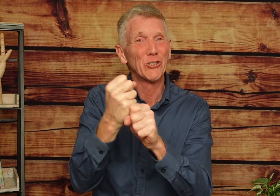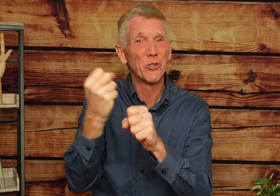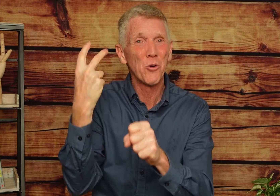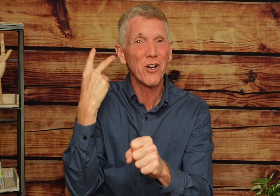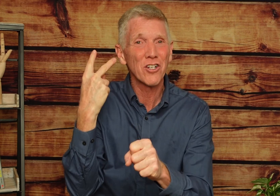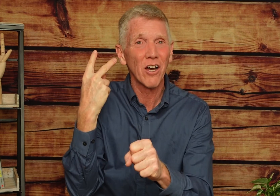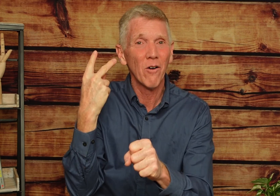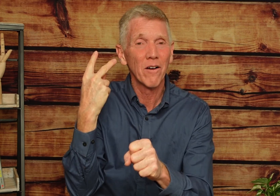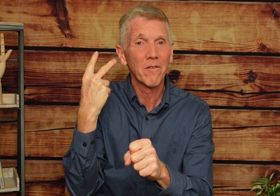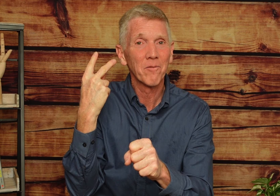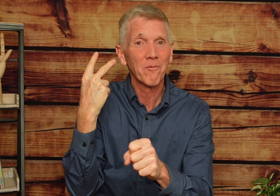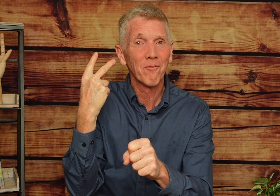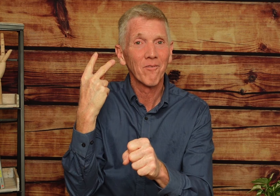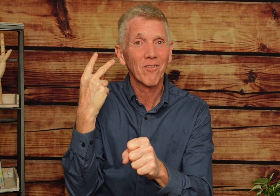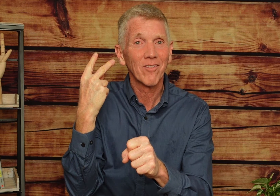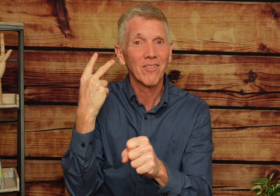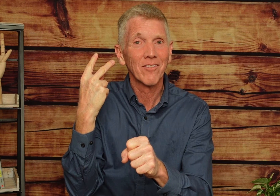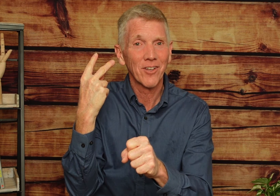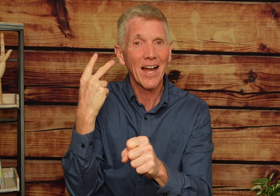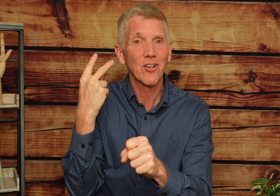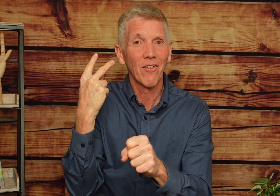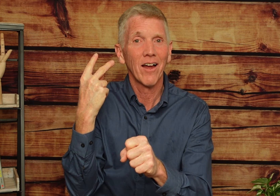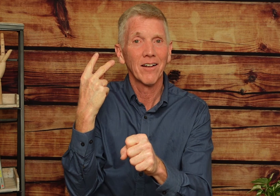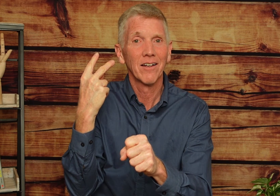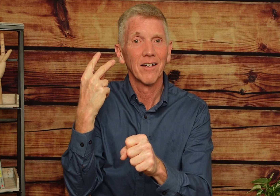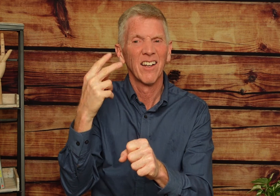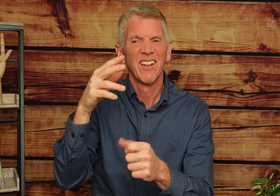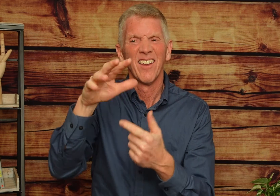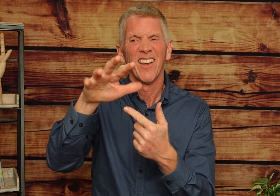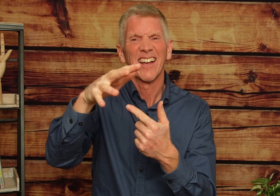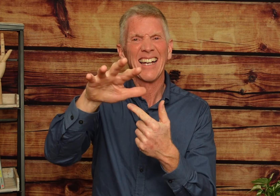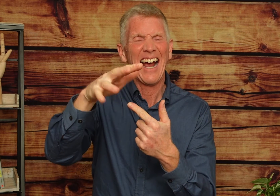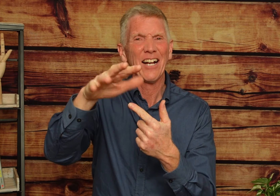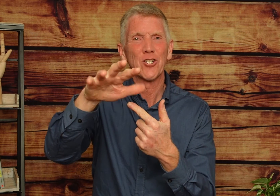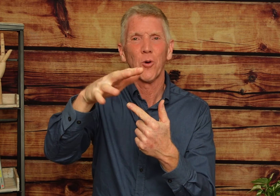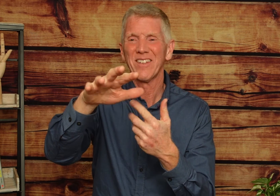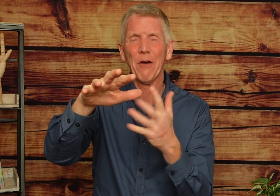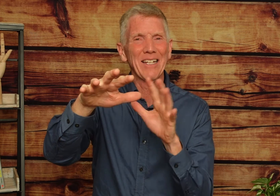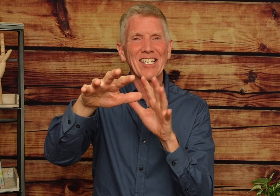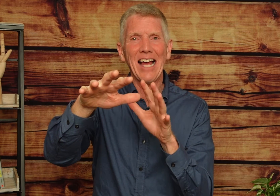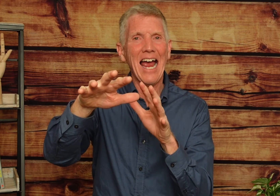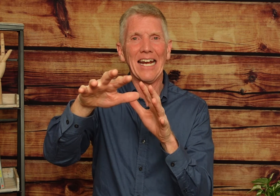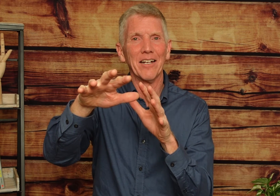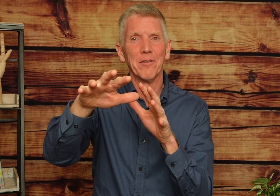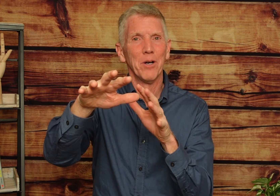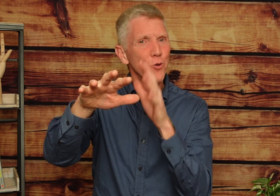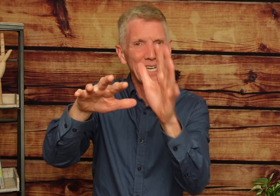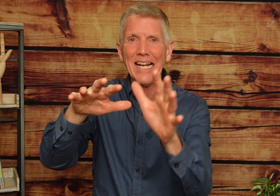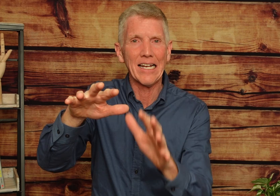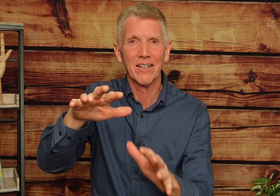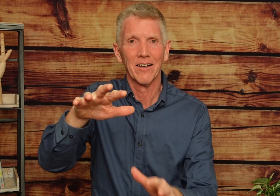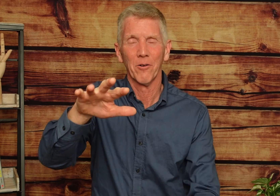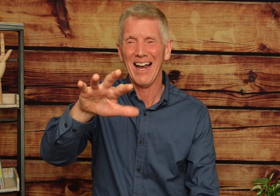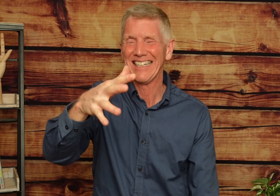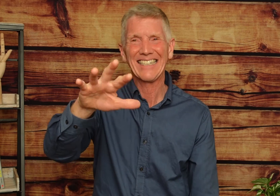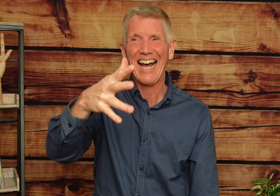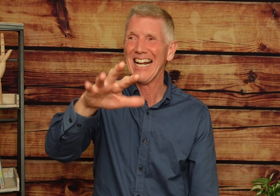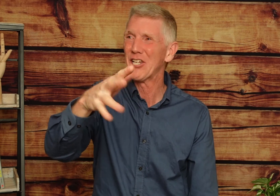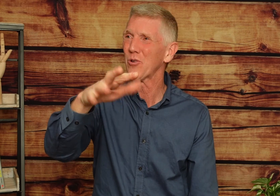2 years ago. Catch all that? Kind of, sort of, it's not really a sign, but you get it, right? Kind of, sort